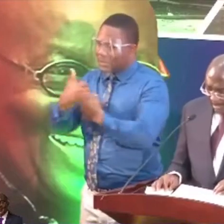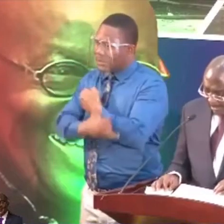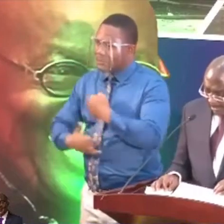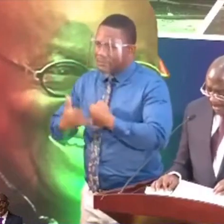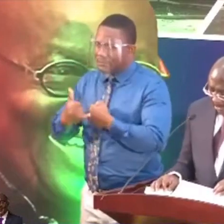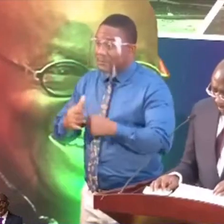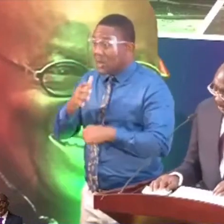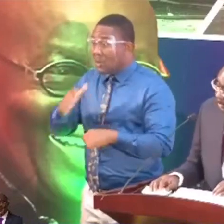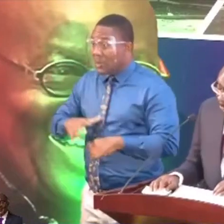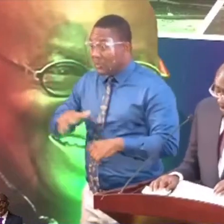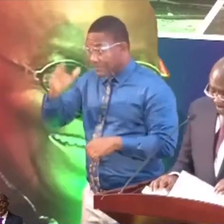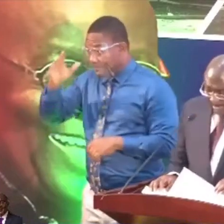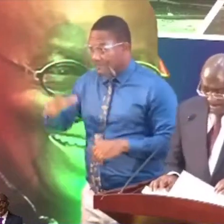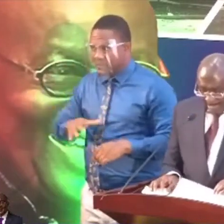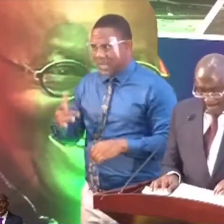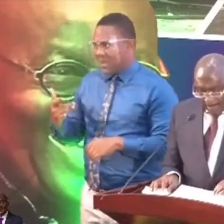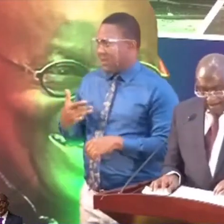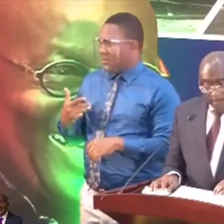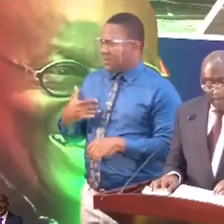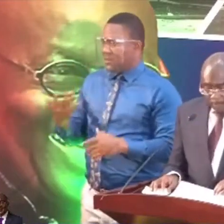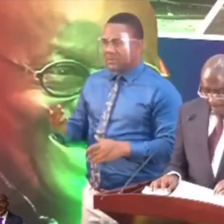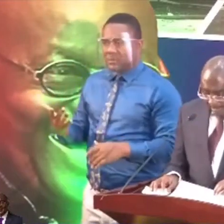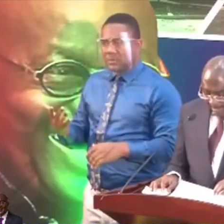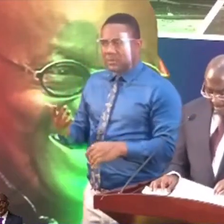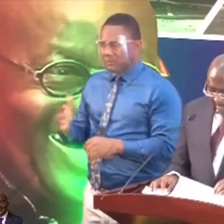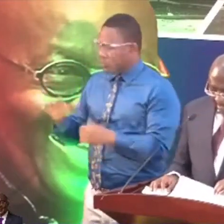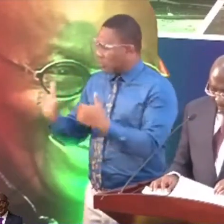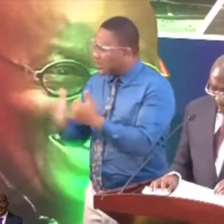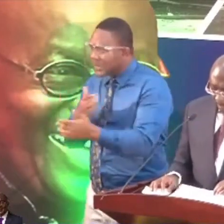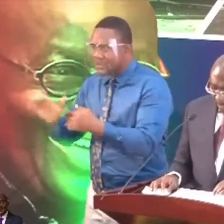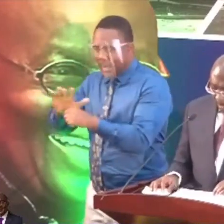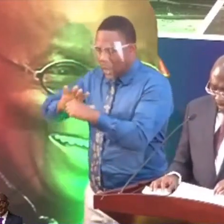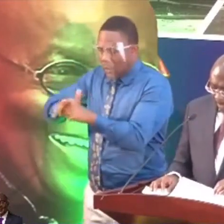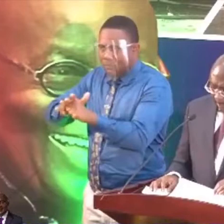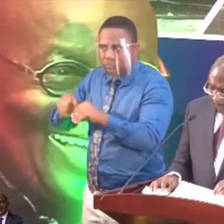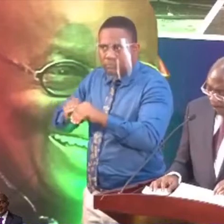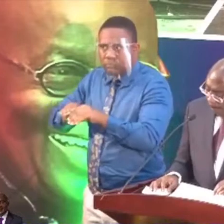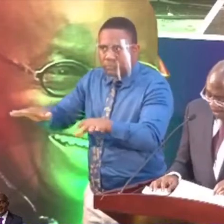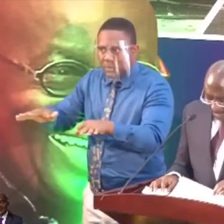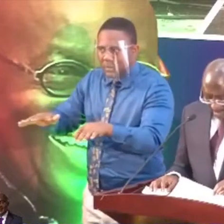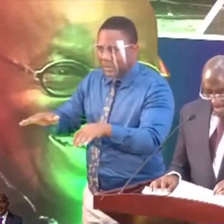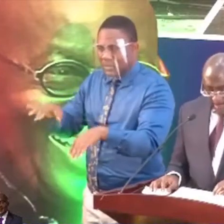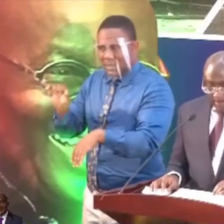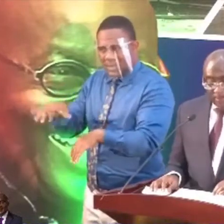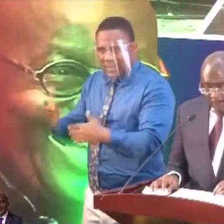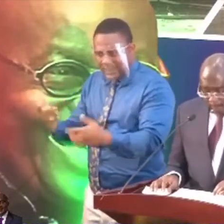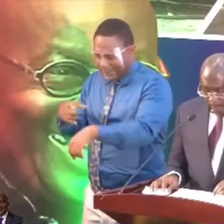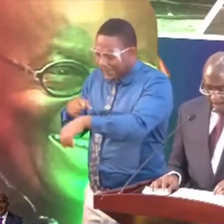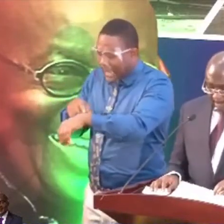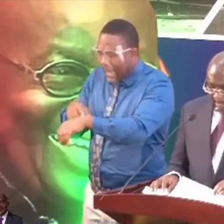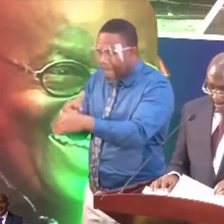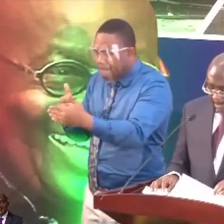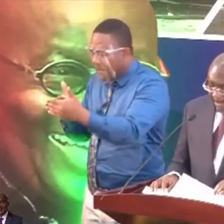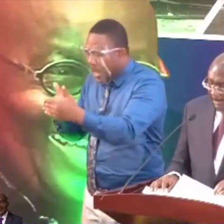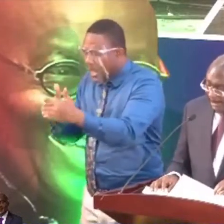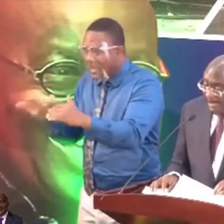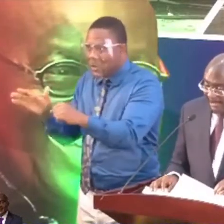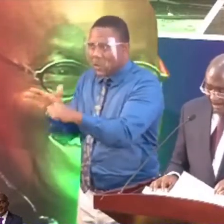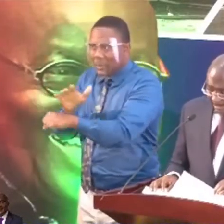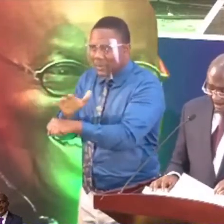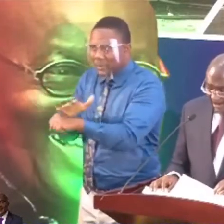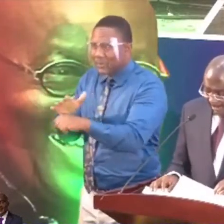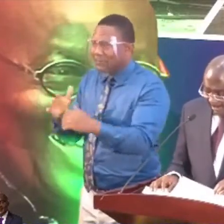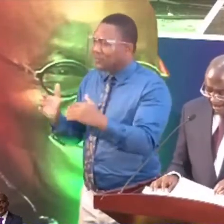Ladies and gentlemen, notwithstanding the impact of COVID-19 on the completion times of some projects, the